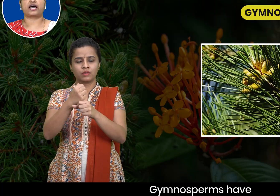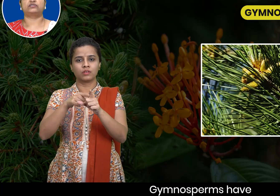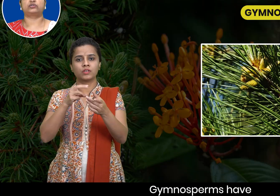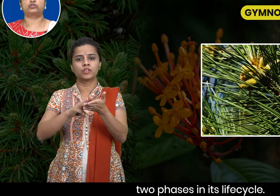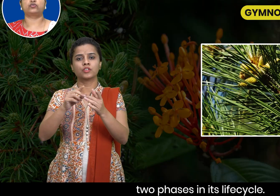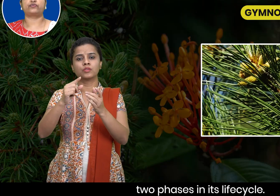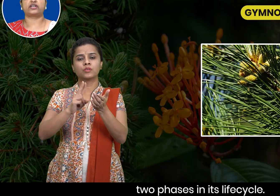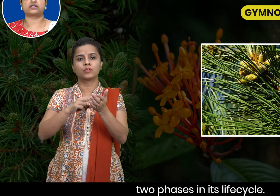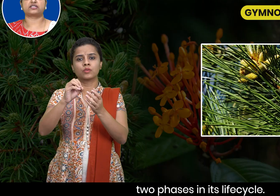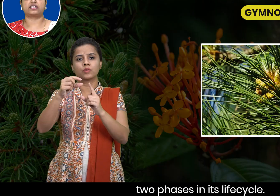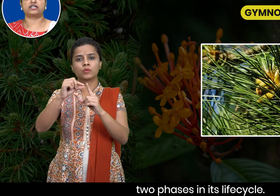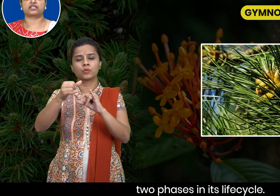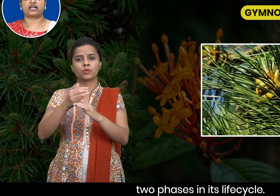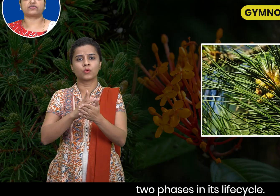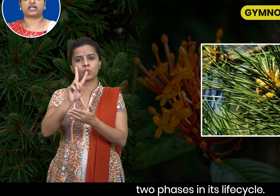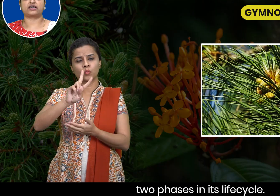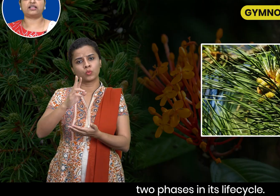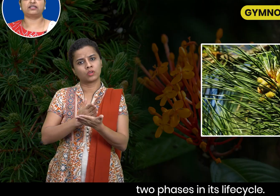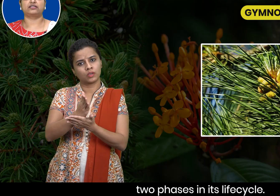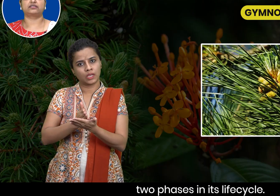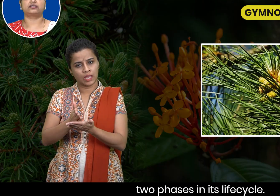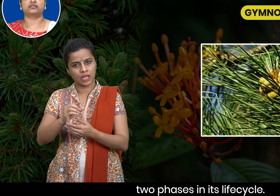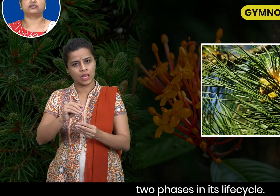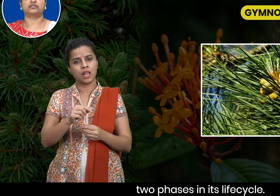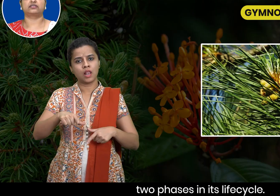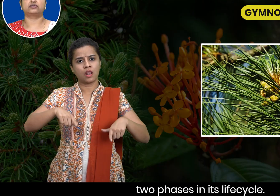Gymnosperms have two phases in its life cycle: